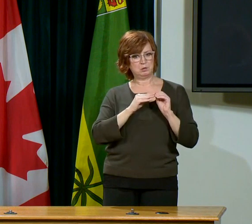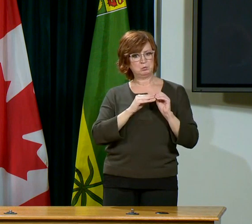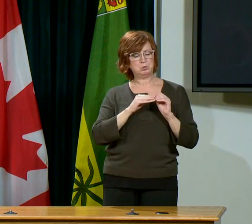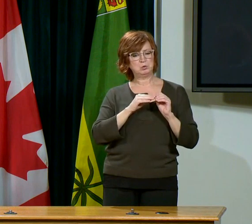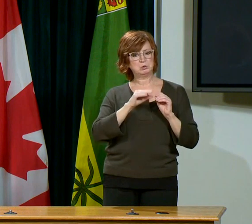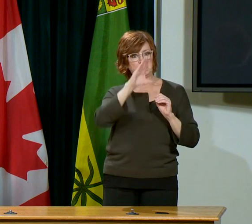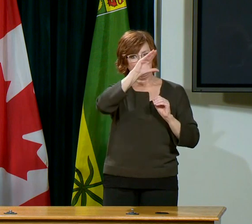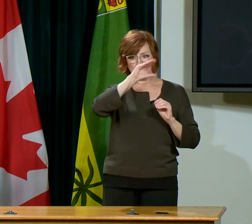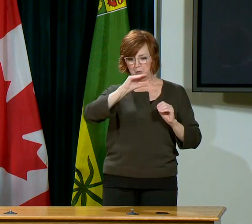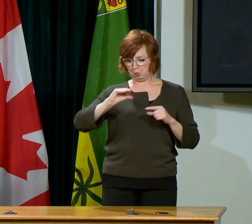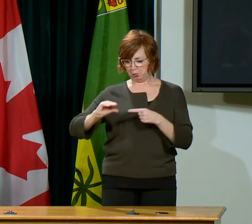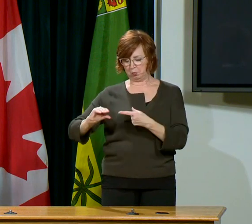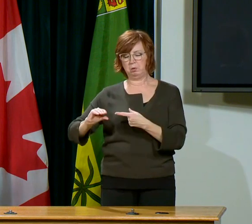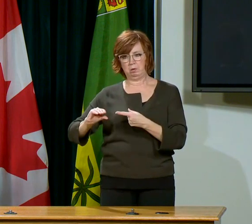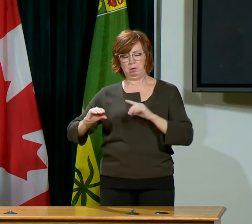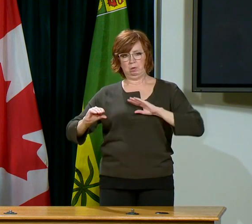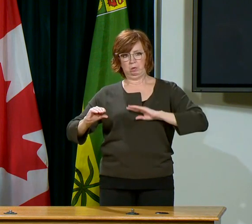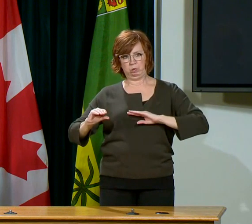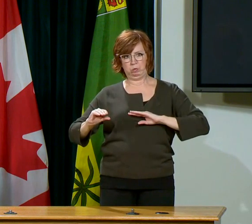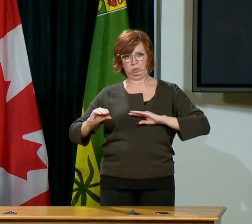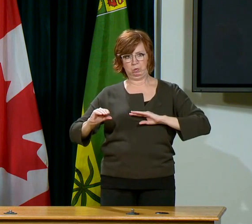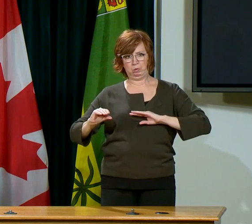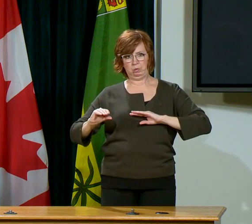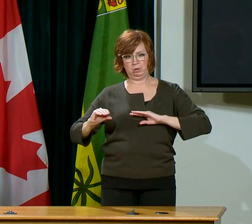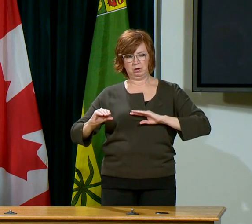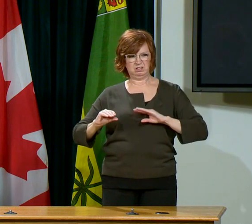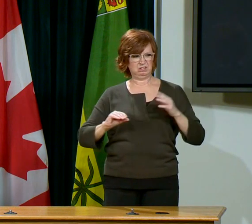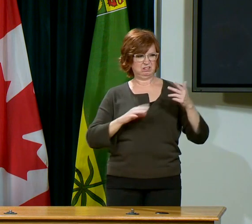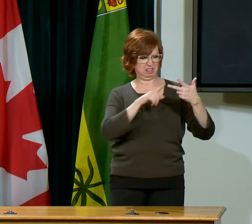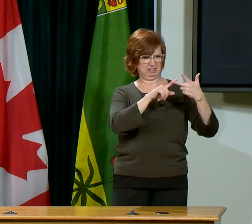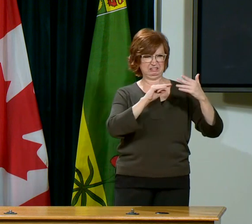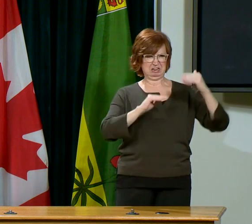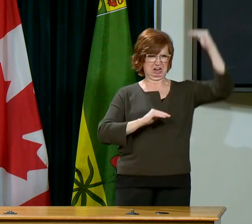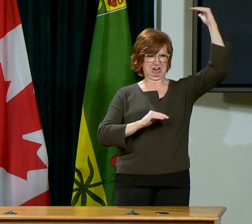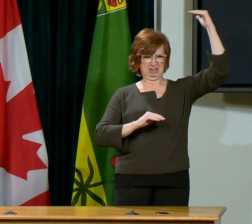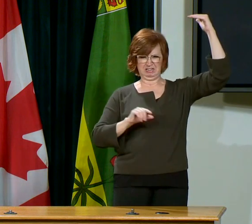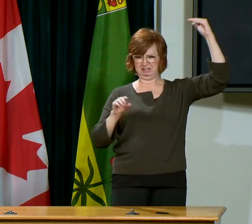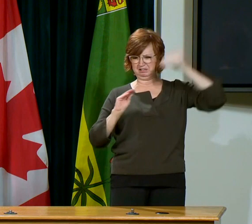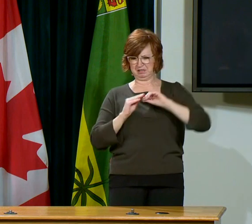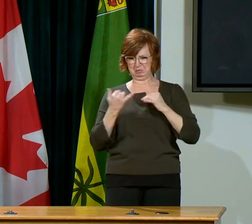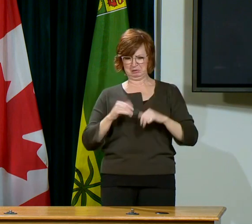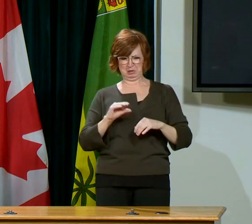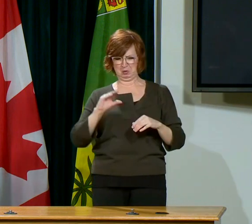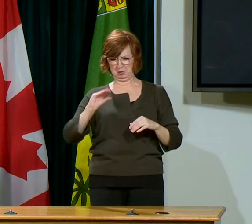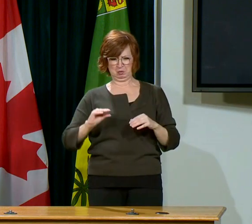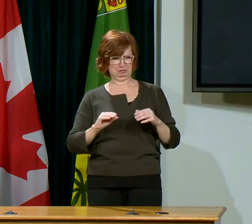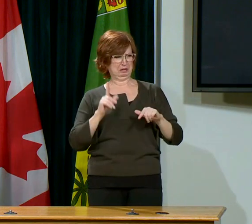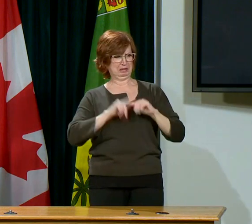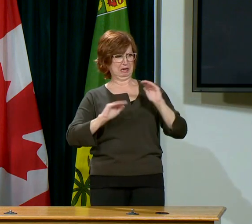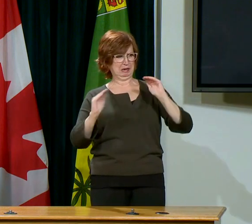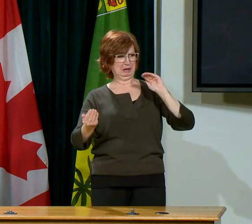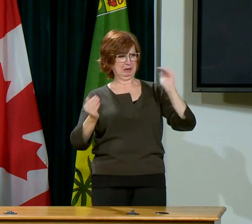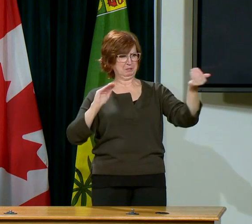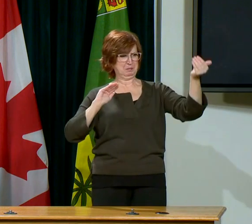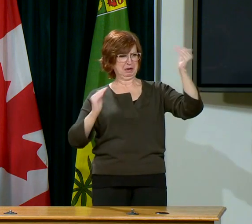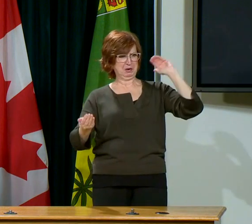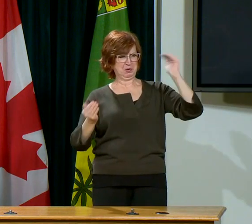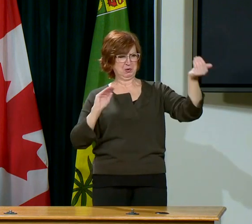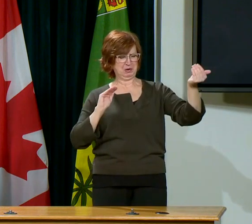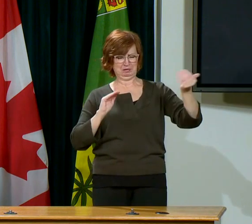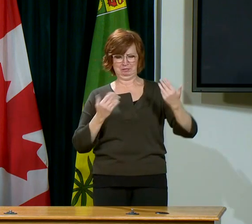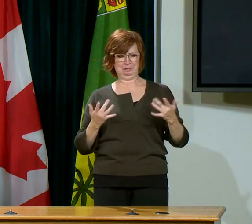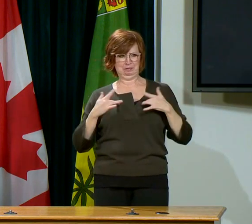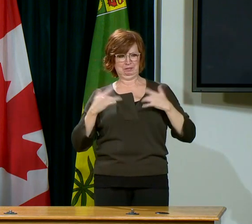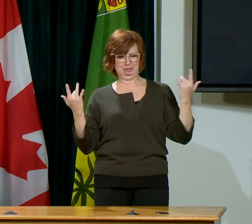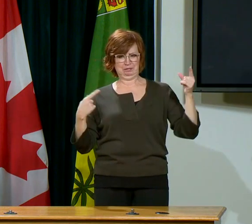Okay. So it's a good question. As you know, when we presented the plan has always been presented both from an offensive and defensive perspective